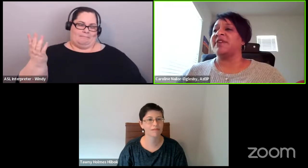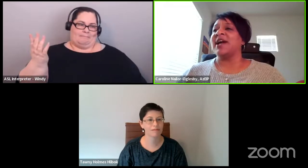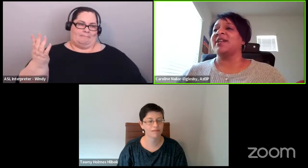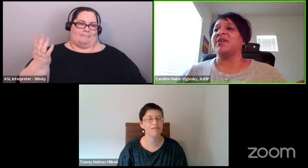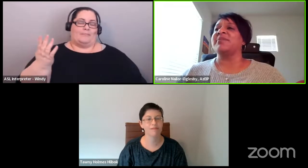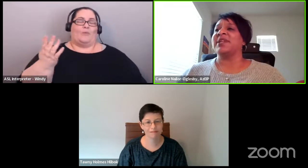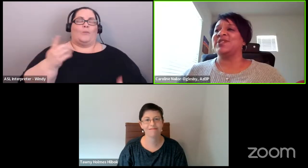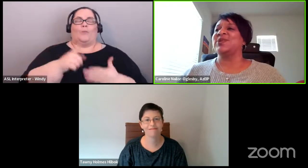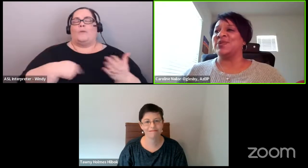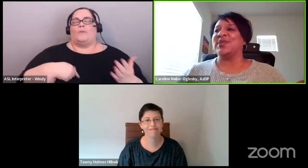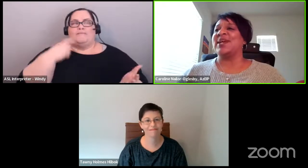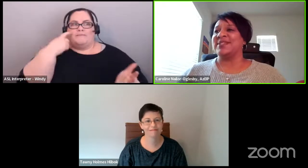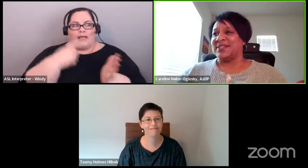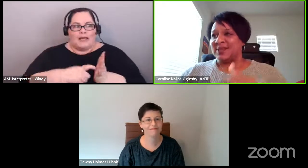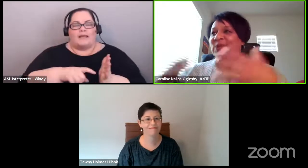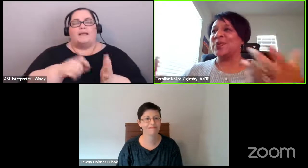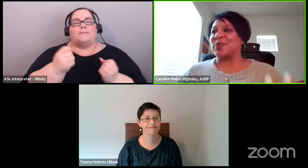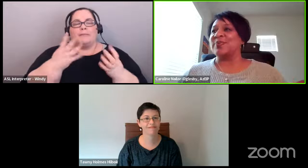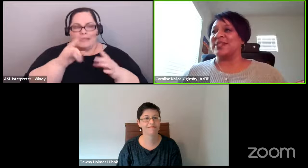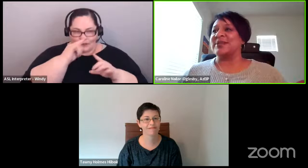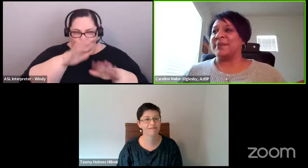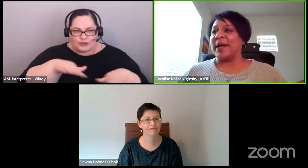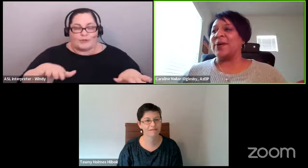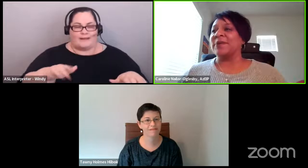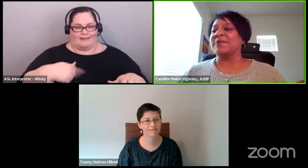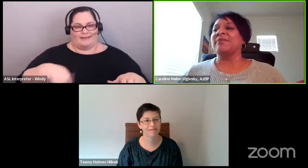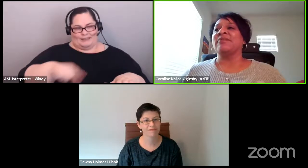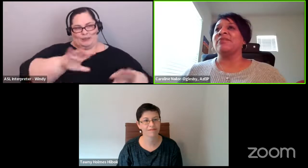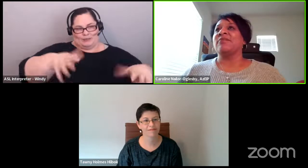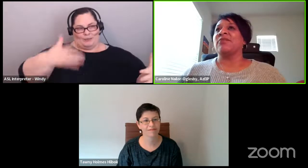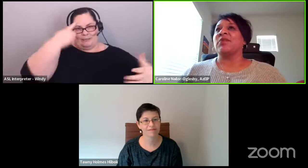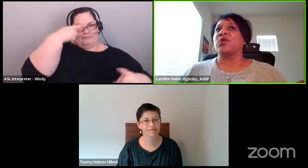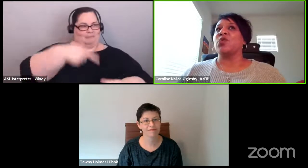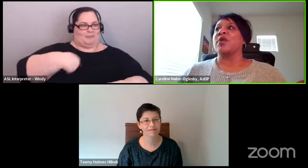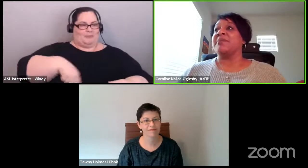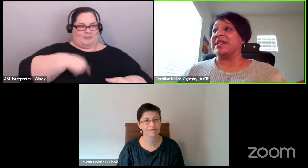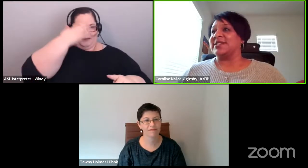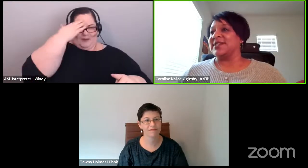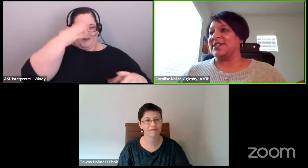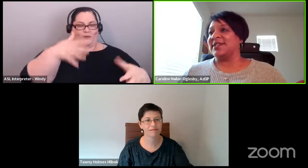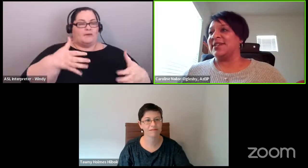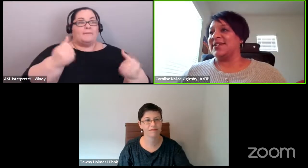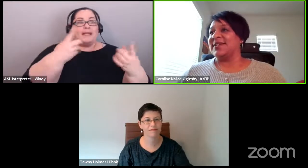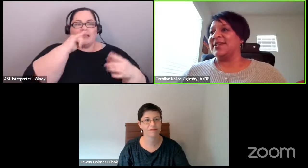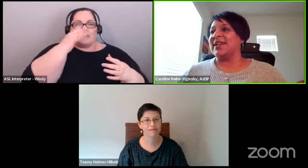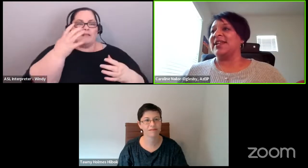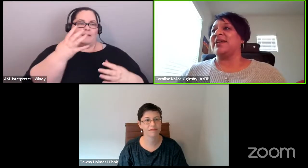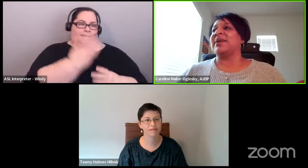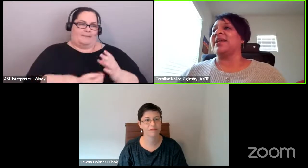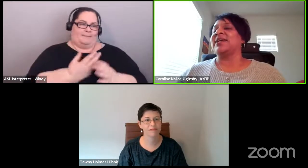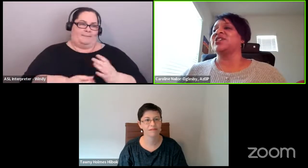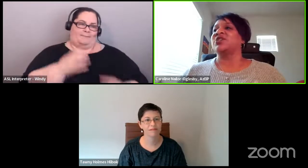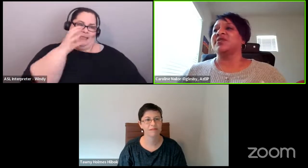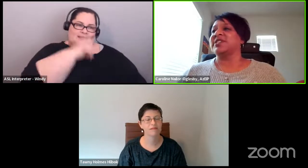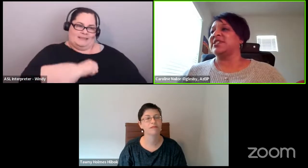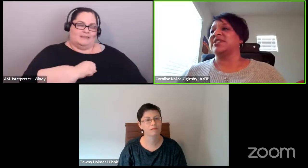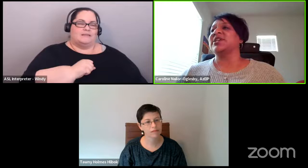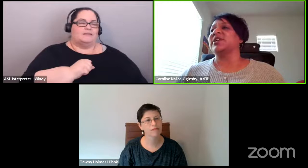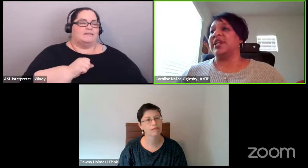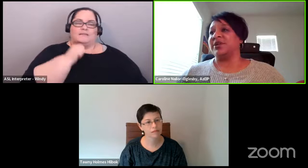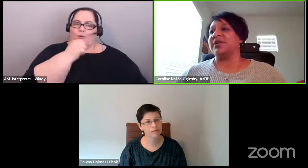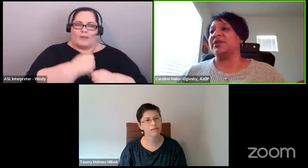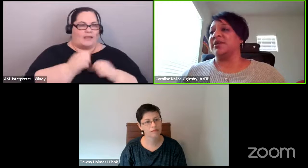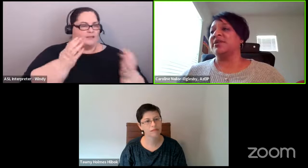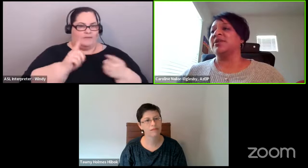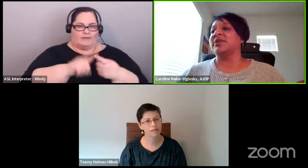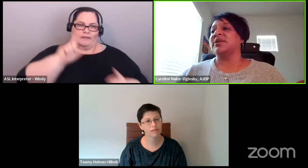what we find, there are many children, as this whole group is about, who are missed. And they may not get services